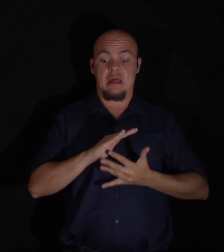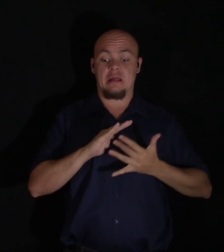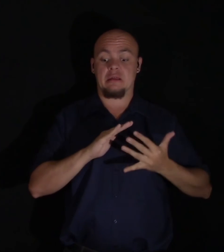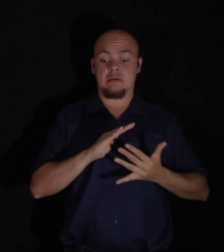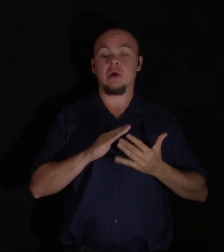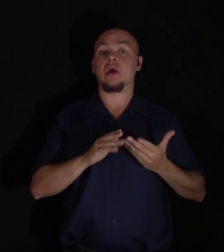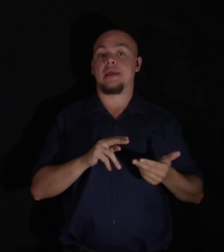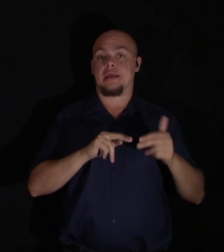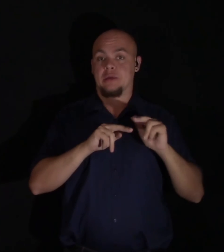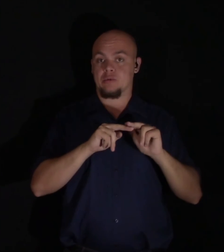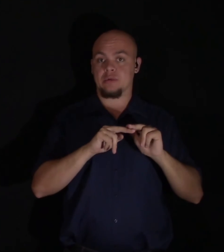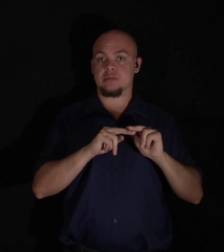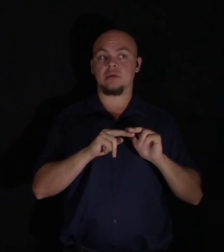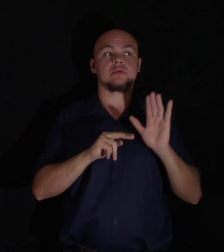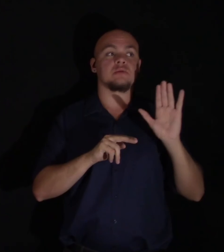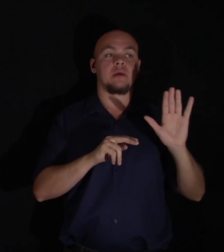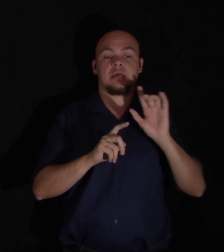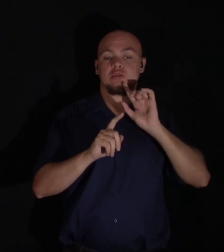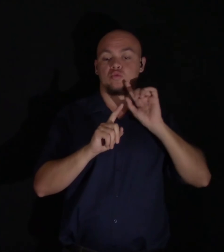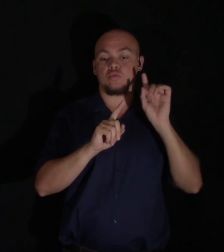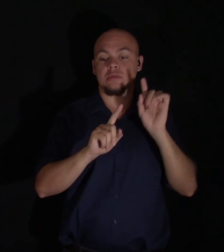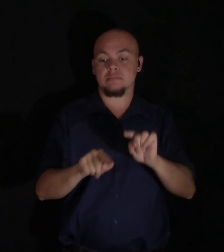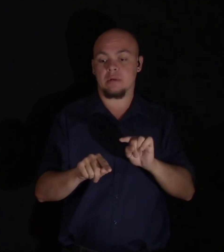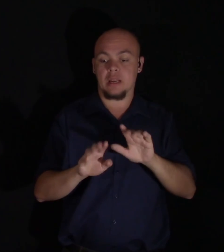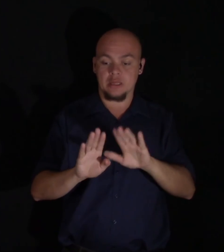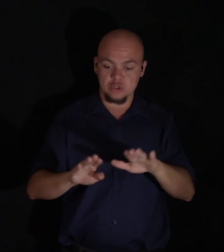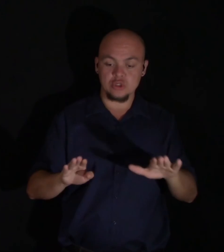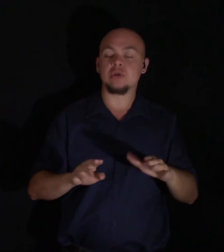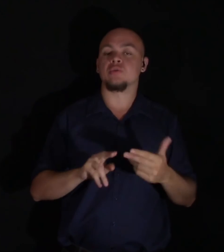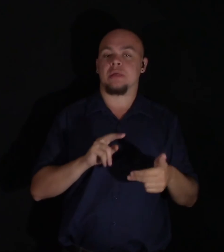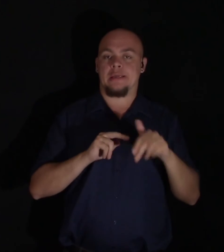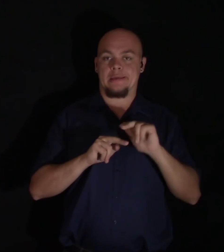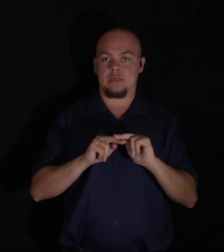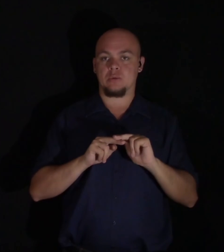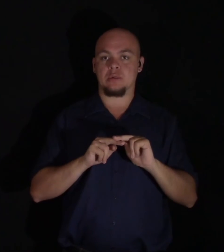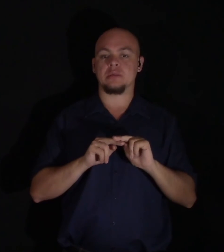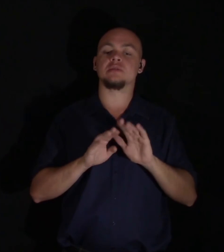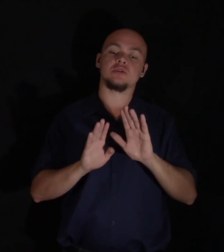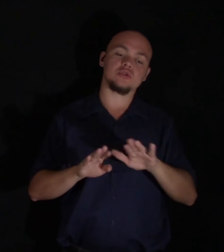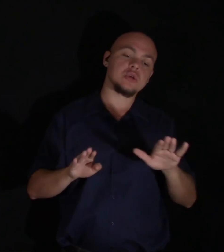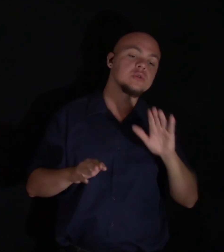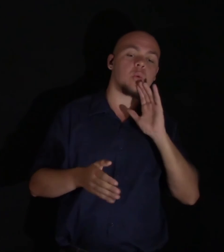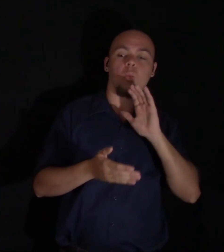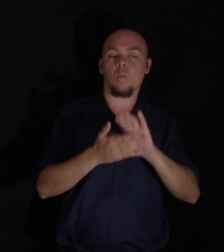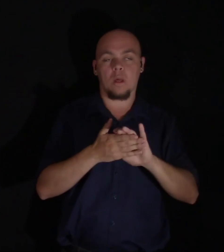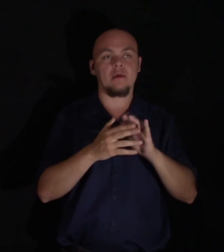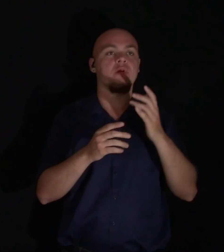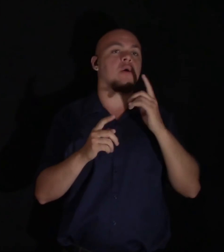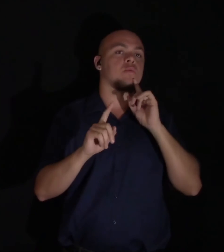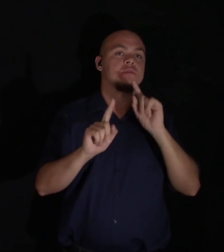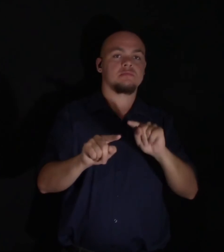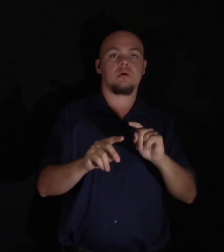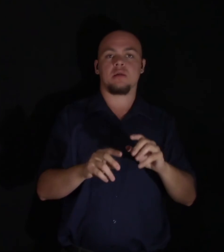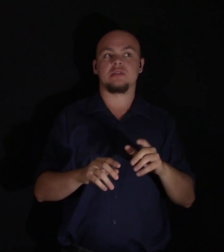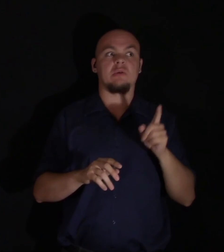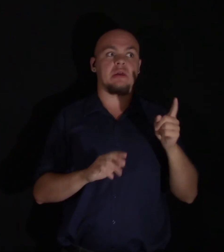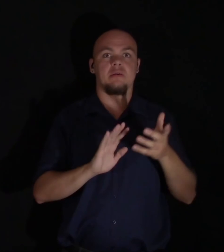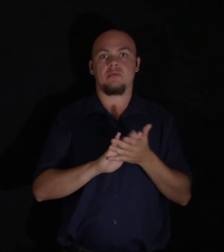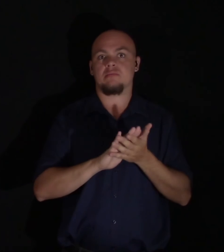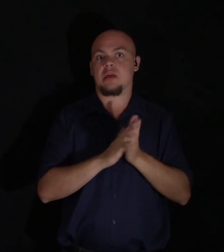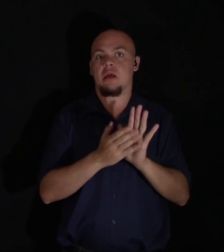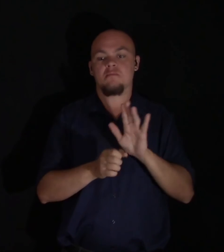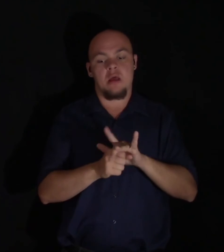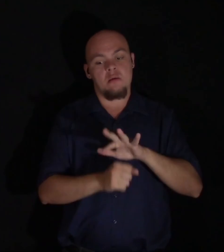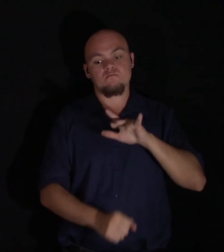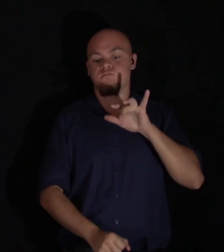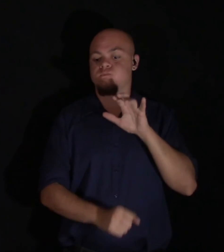so did his response to his children and his wife. And so he would lash out.